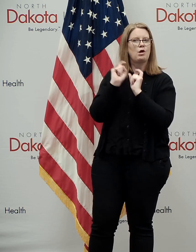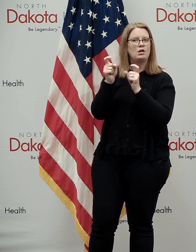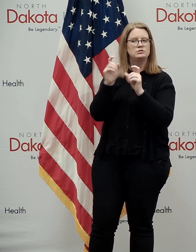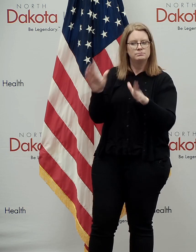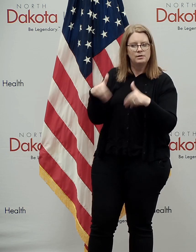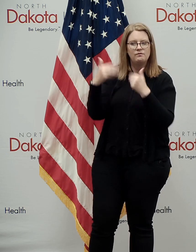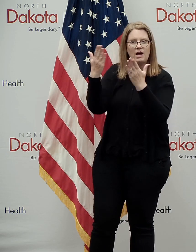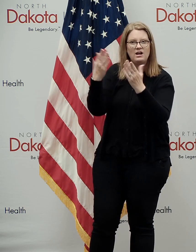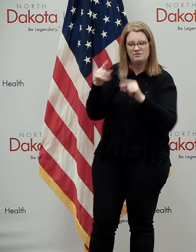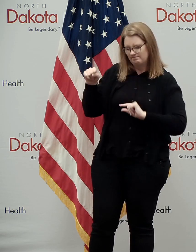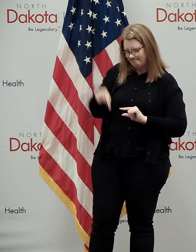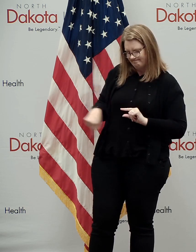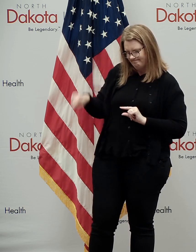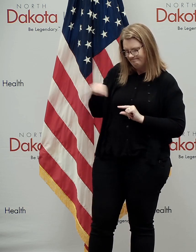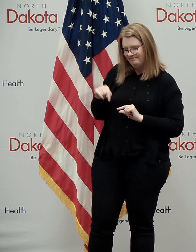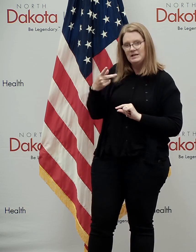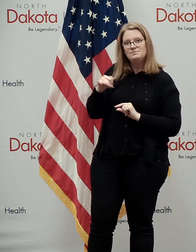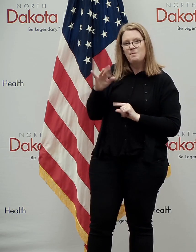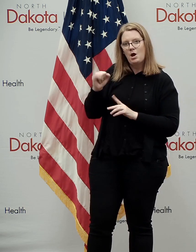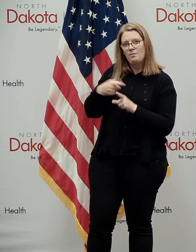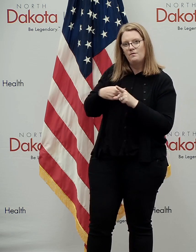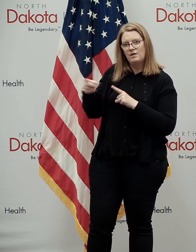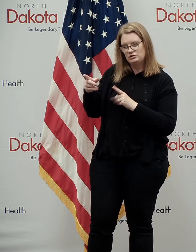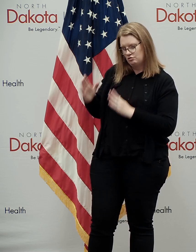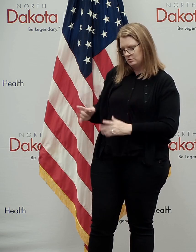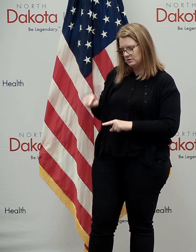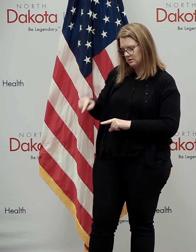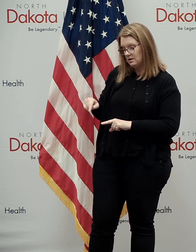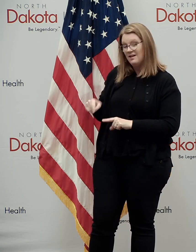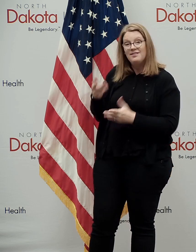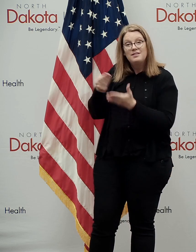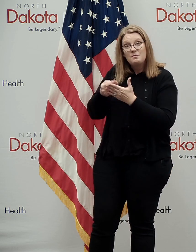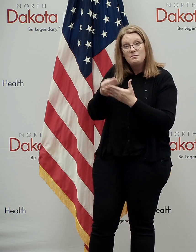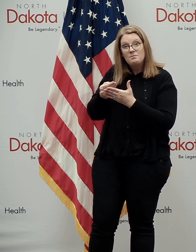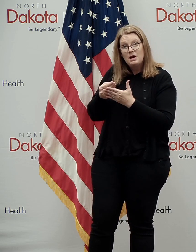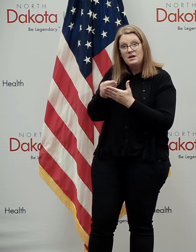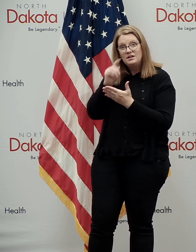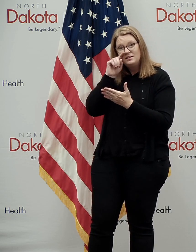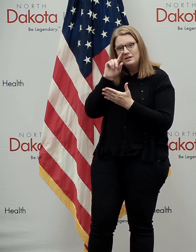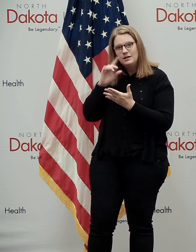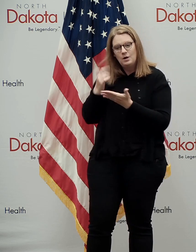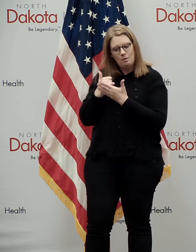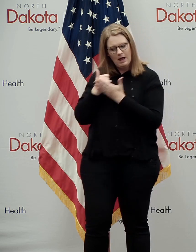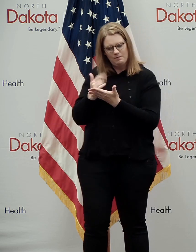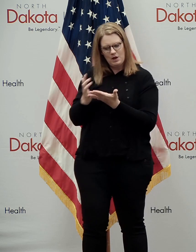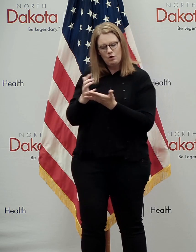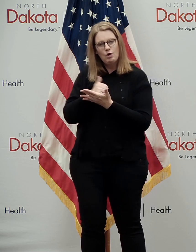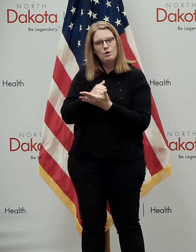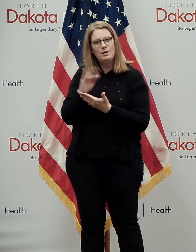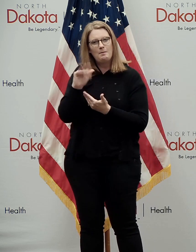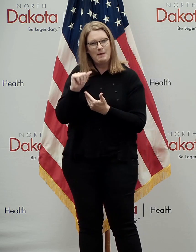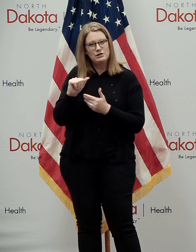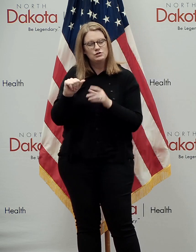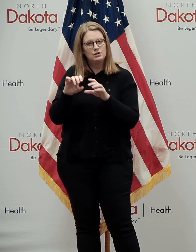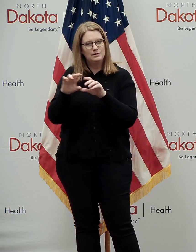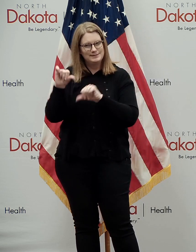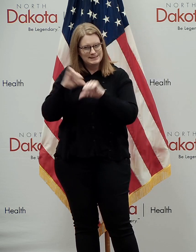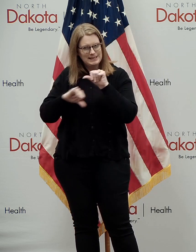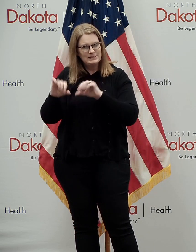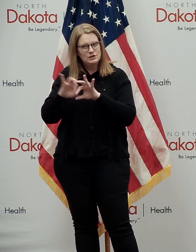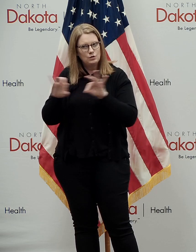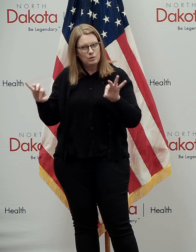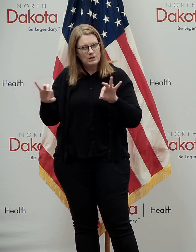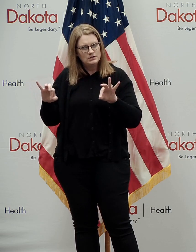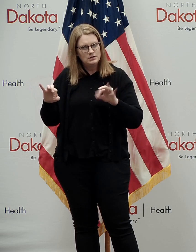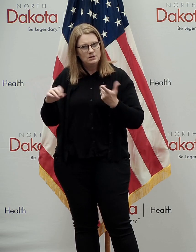these paraprofessionals. This scholarship money will help them earn Bachelor of Science degrees in education with